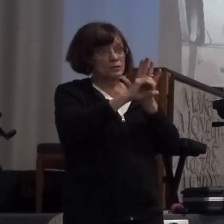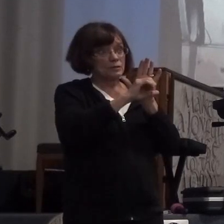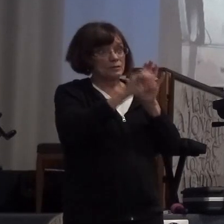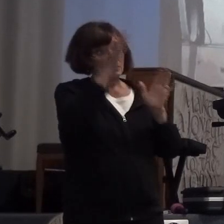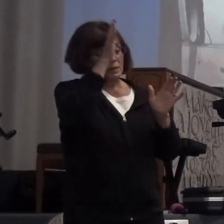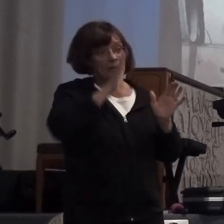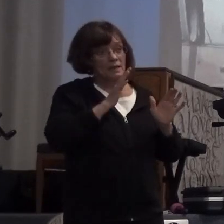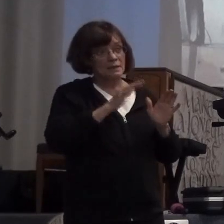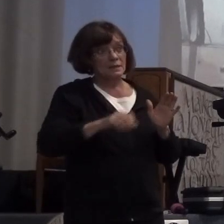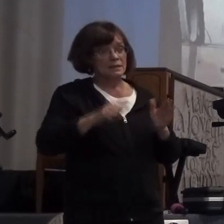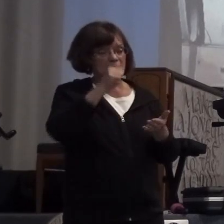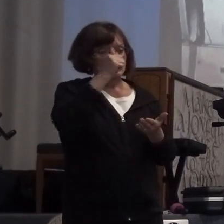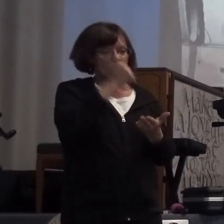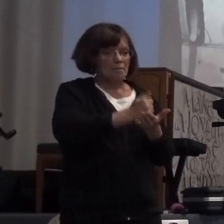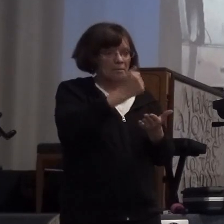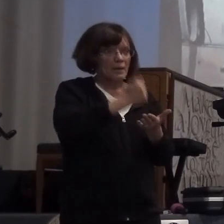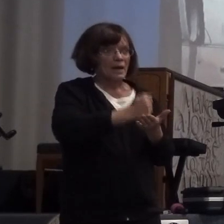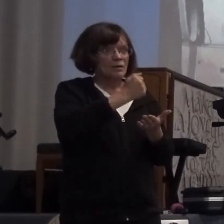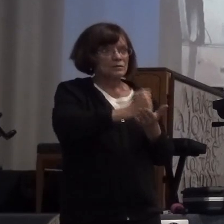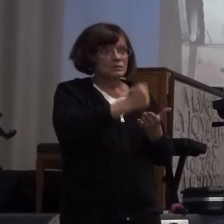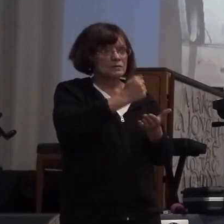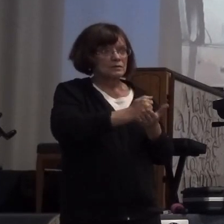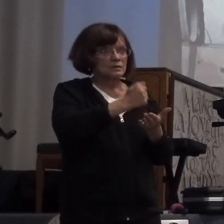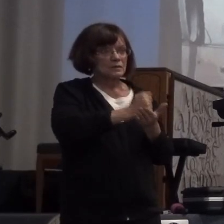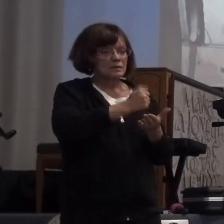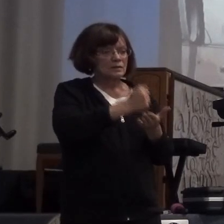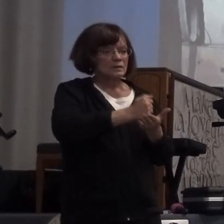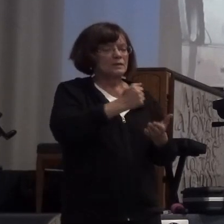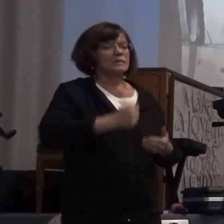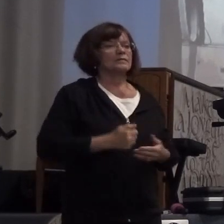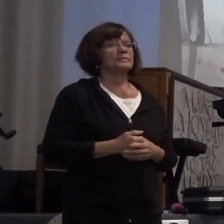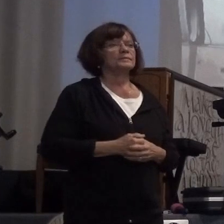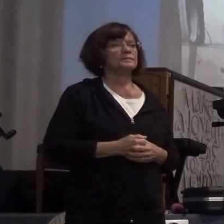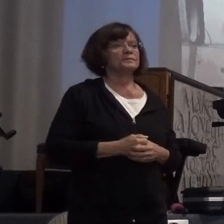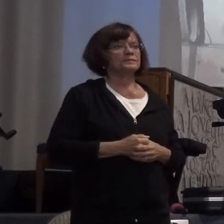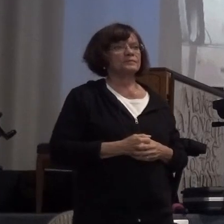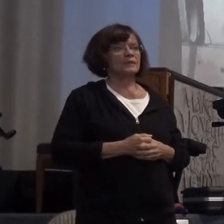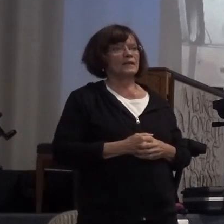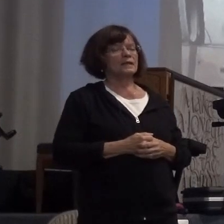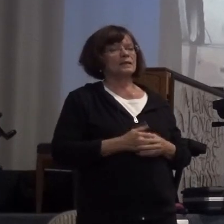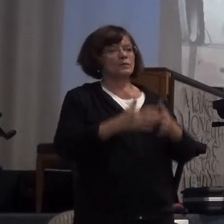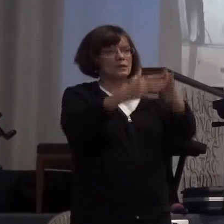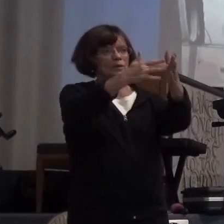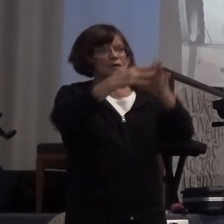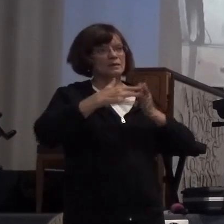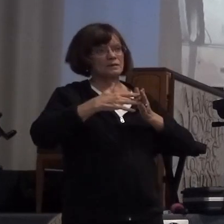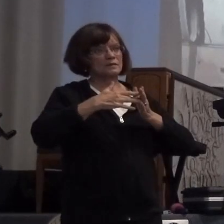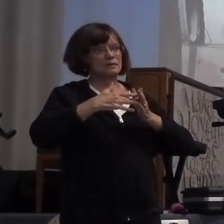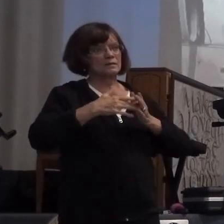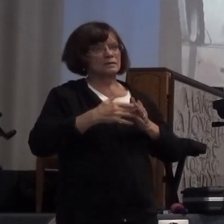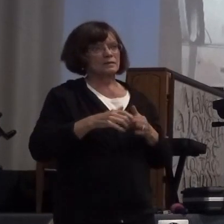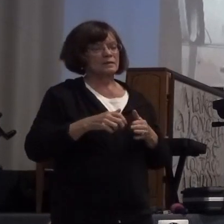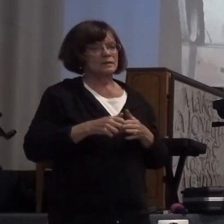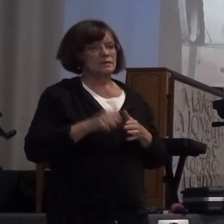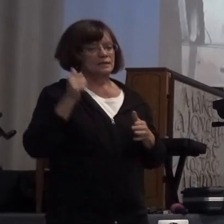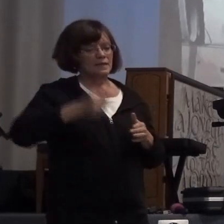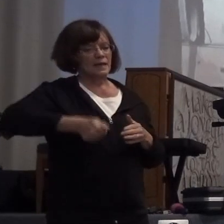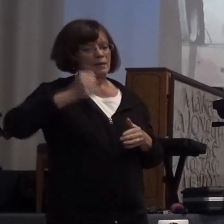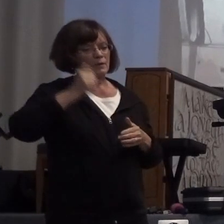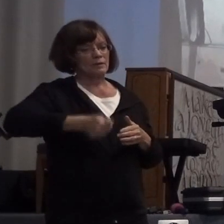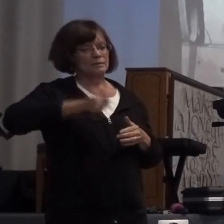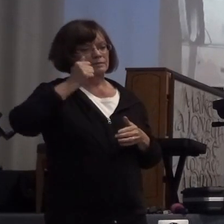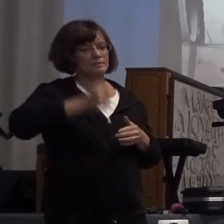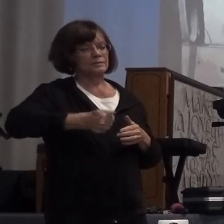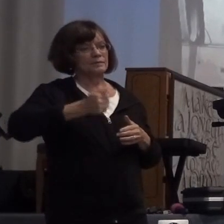he desires it. The steel doesn't want to go that direction. It resists it. That's why it requires an anvil and a hammer and a lot of